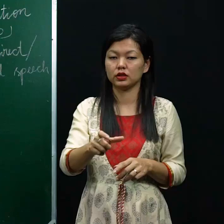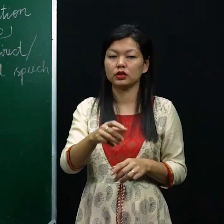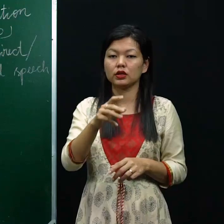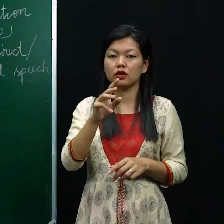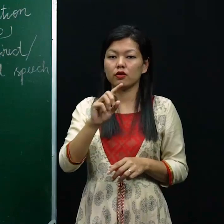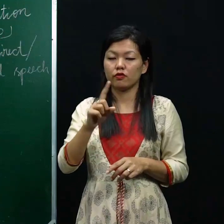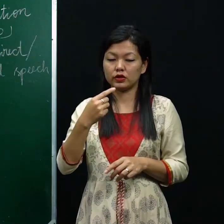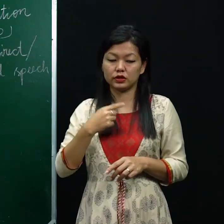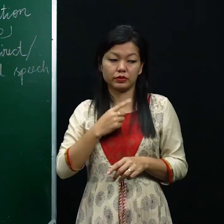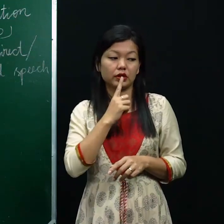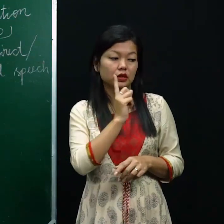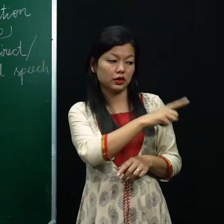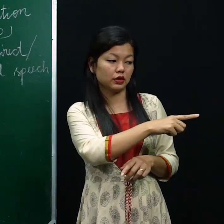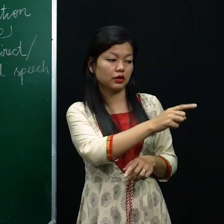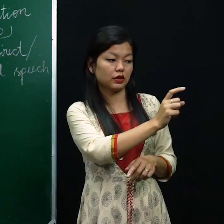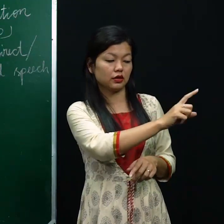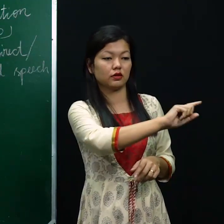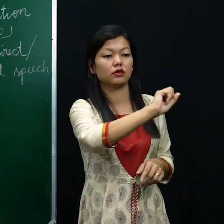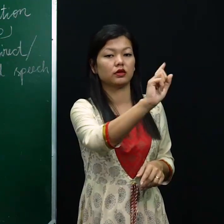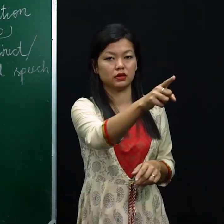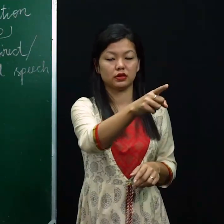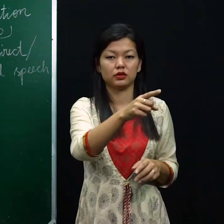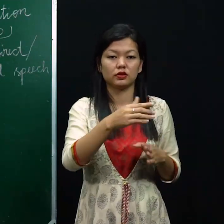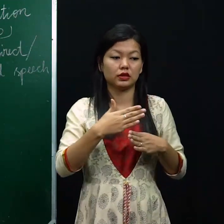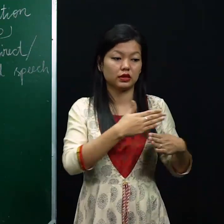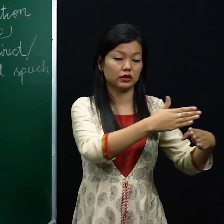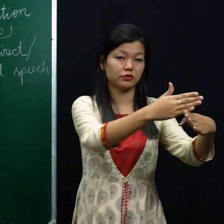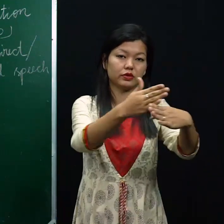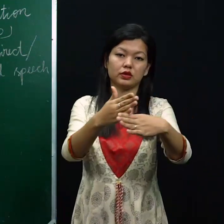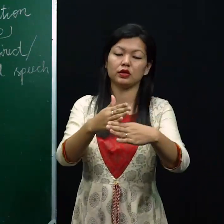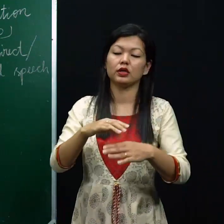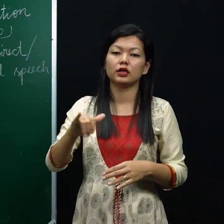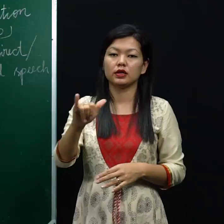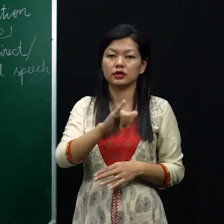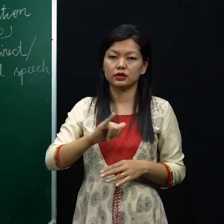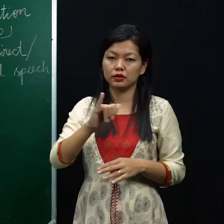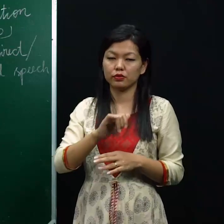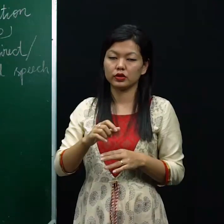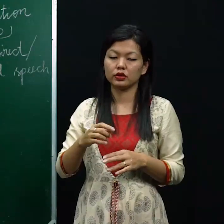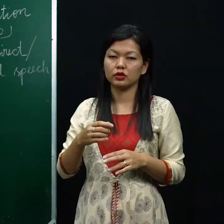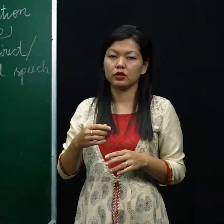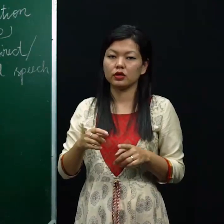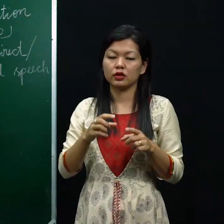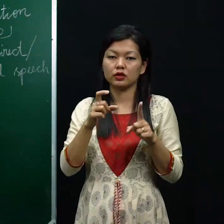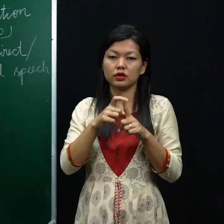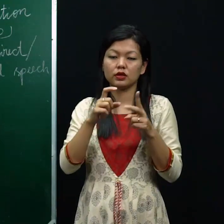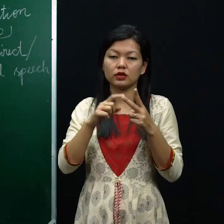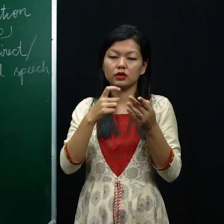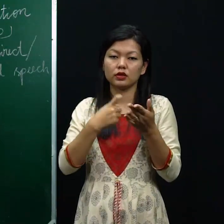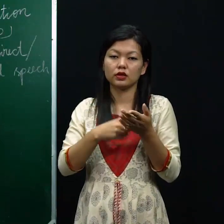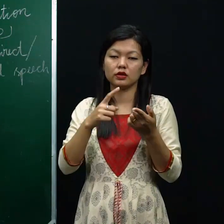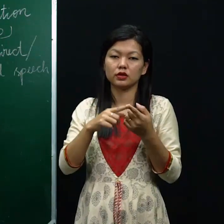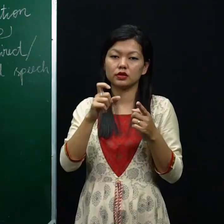person is called reported speech or indirect speech. If your teachers tell you something, you go and say